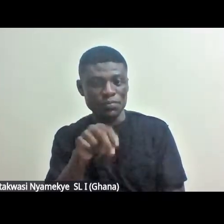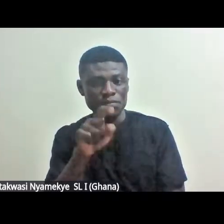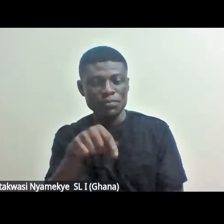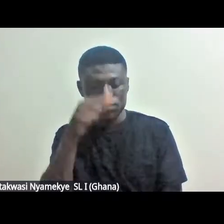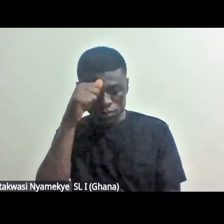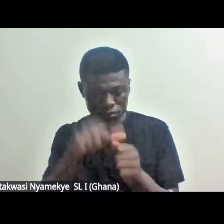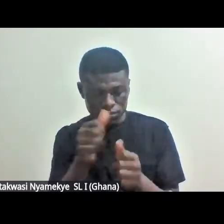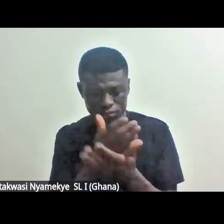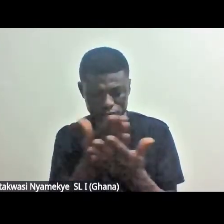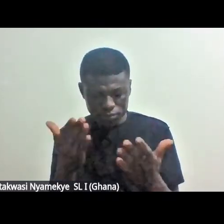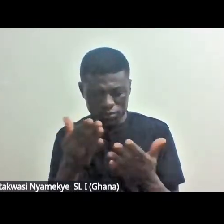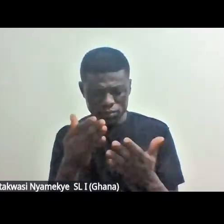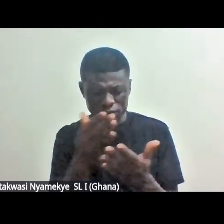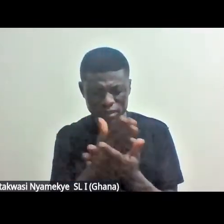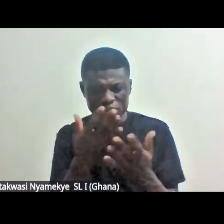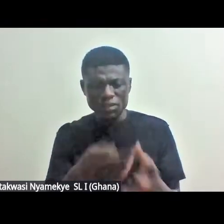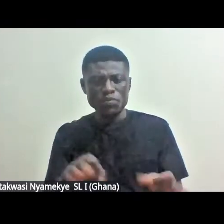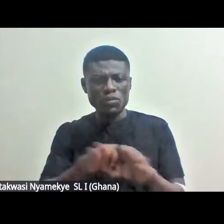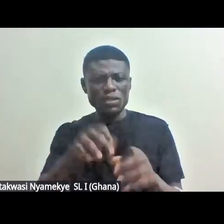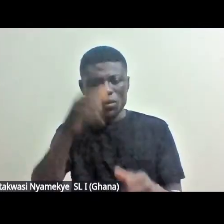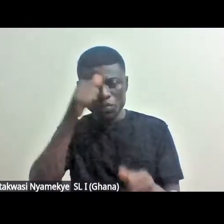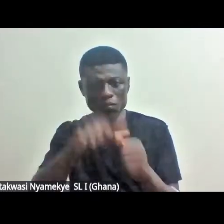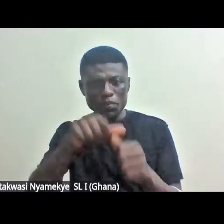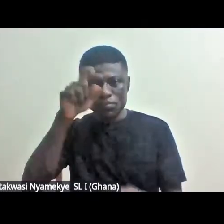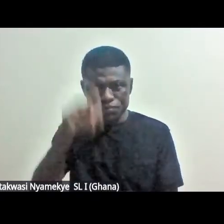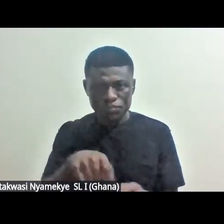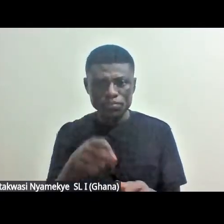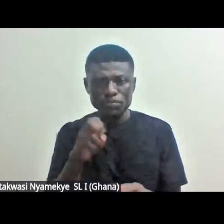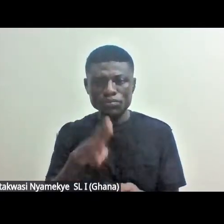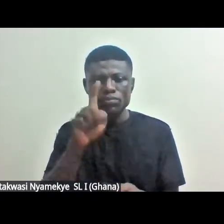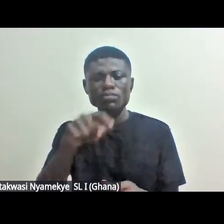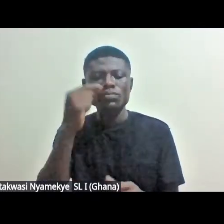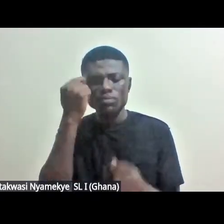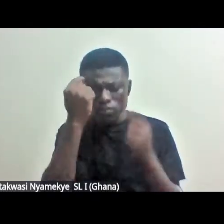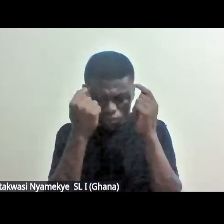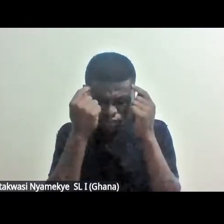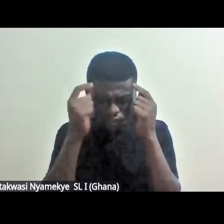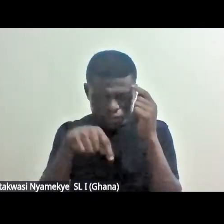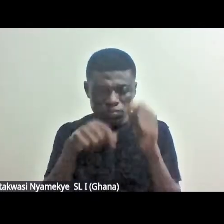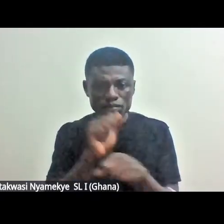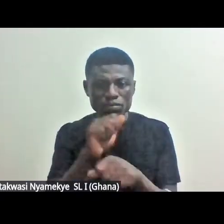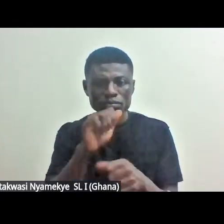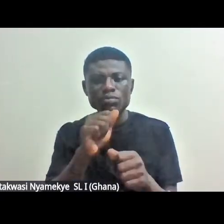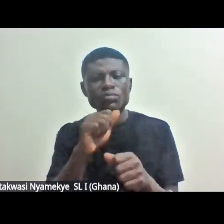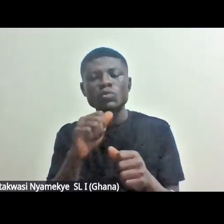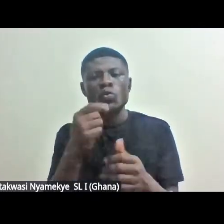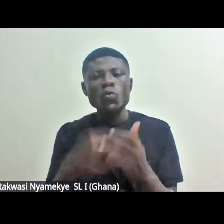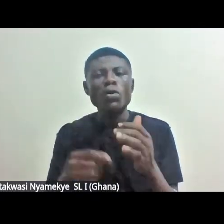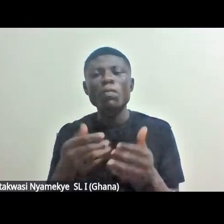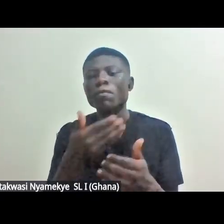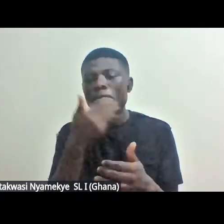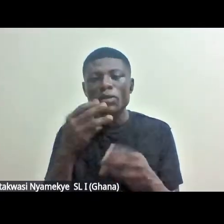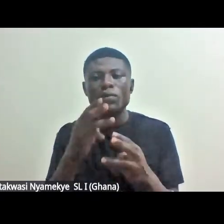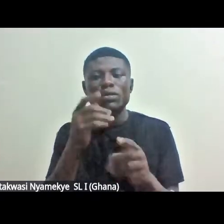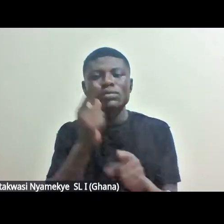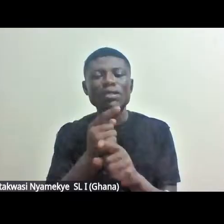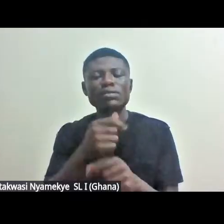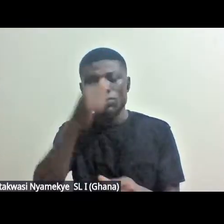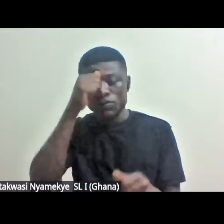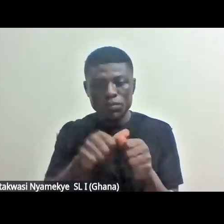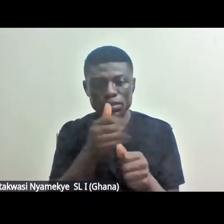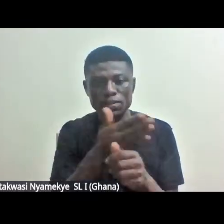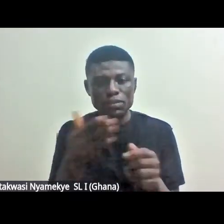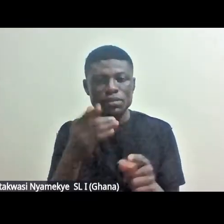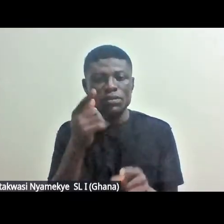something important or get your thoughts down, what's a quick method you use besides